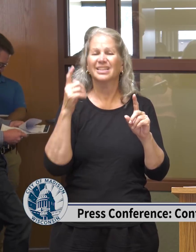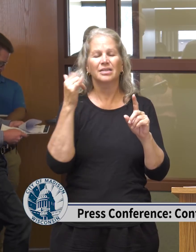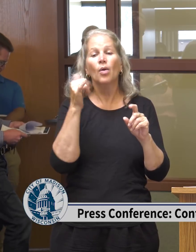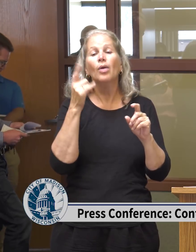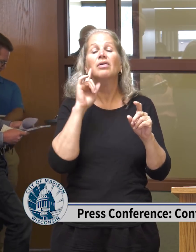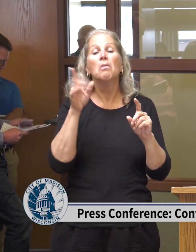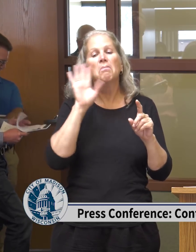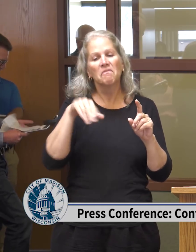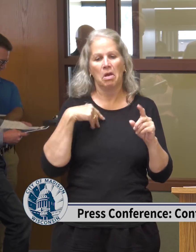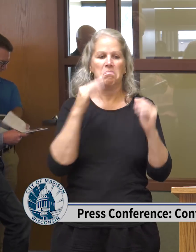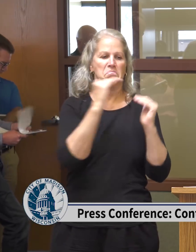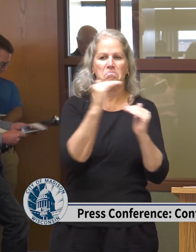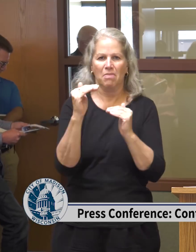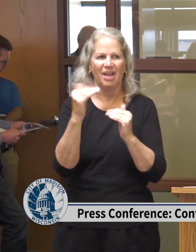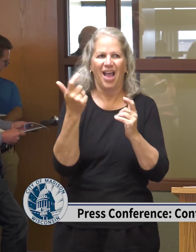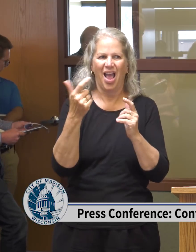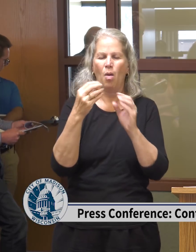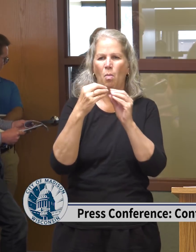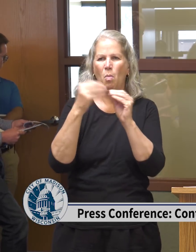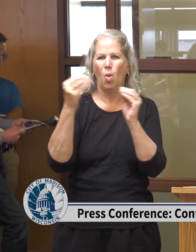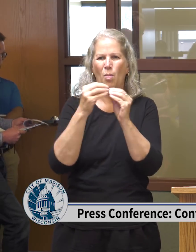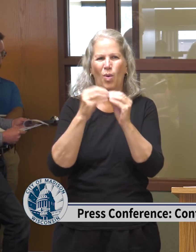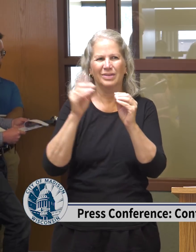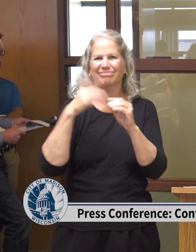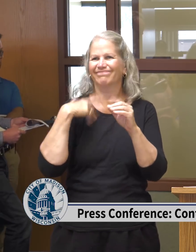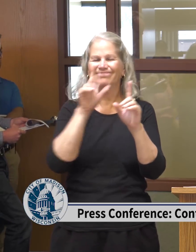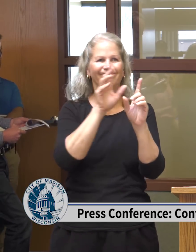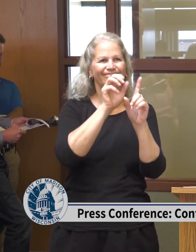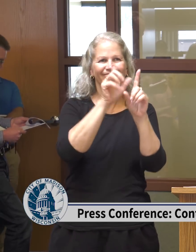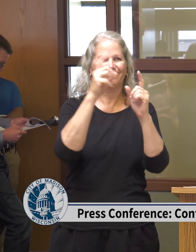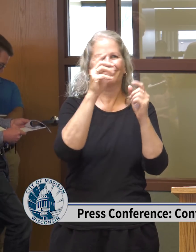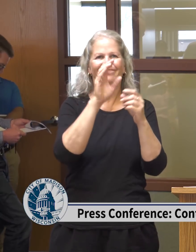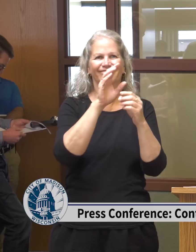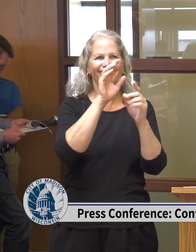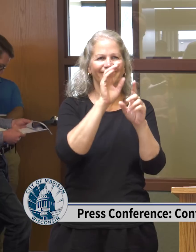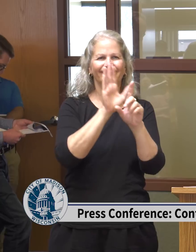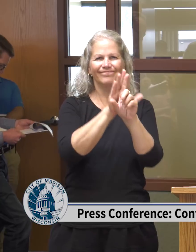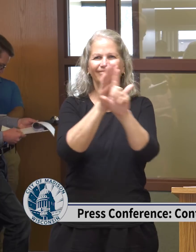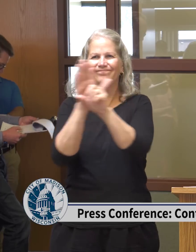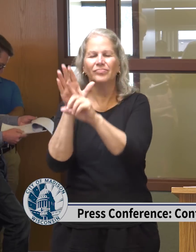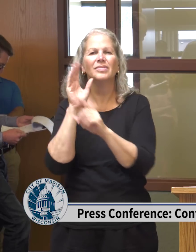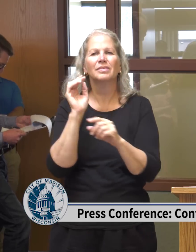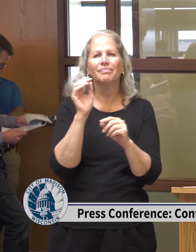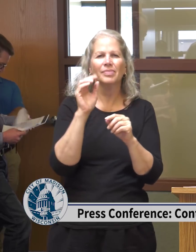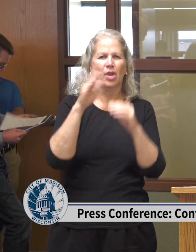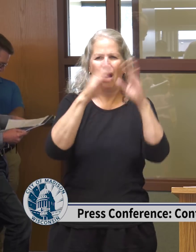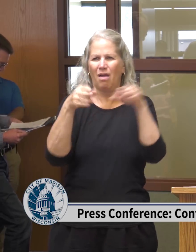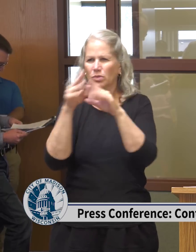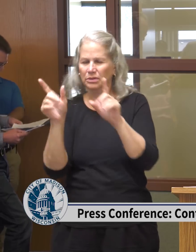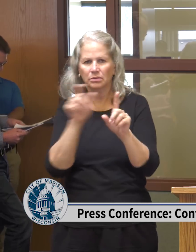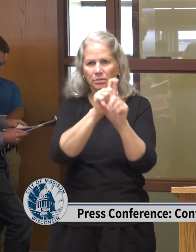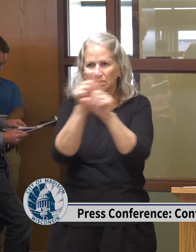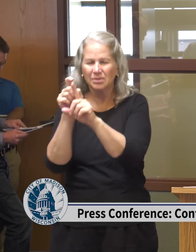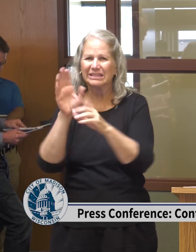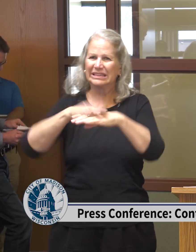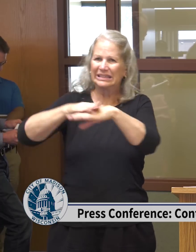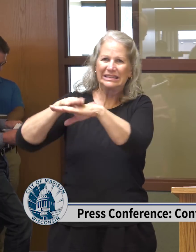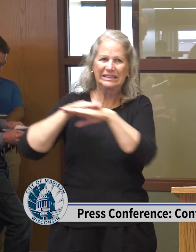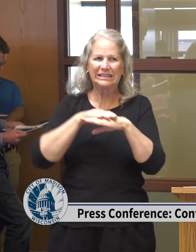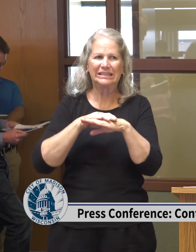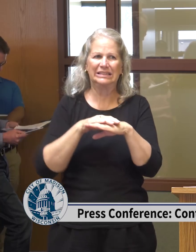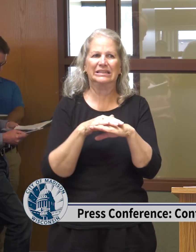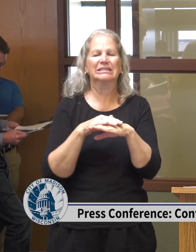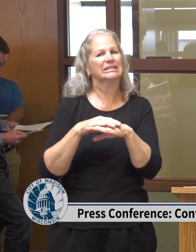Those areas are in the vicinity of the south end of the